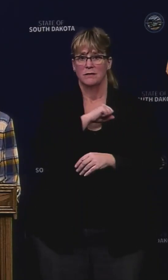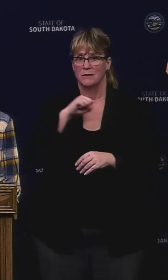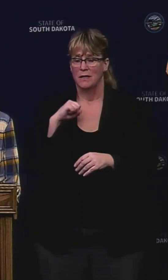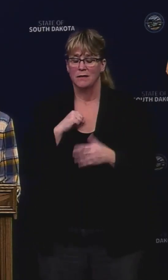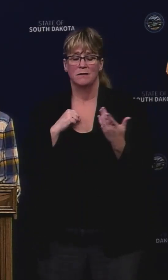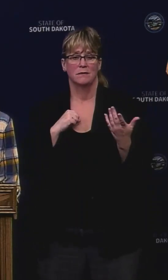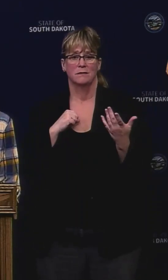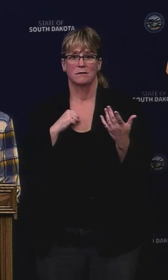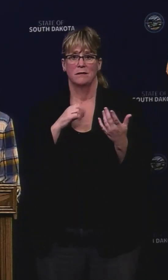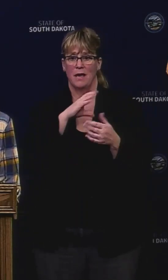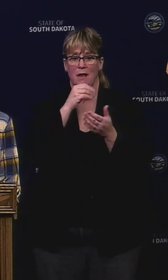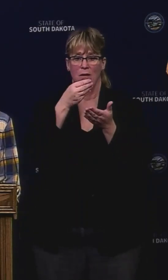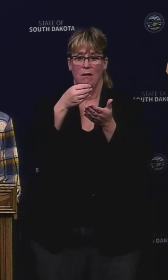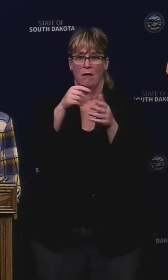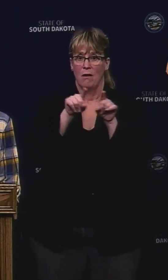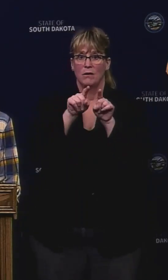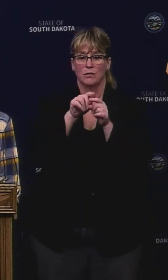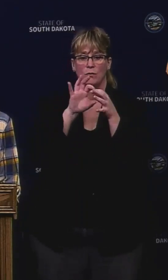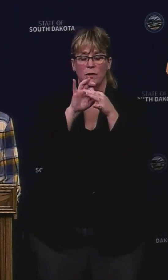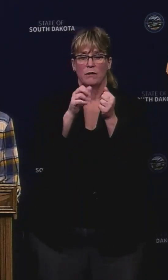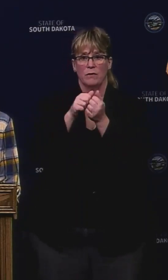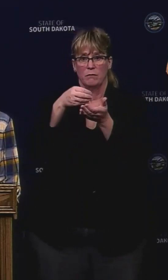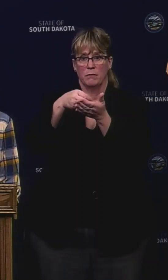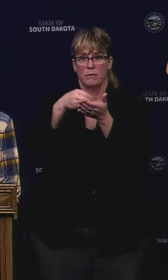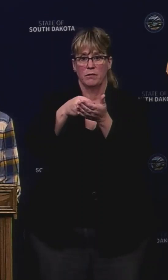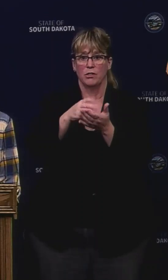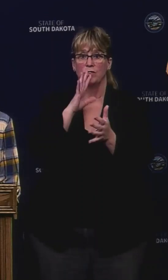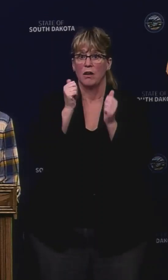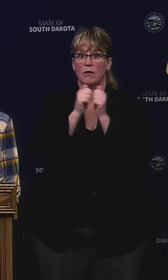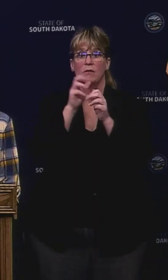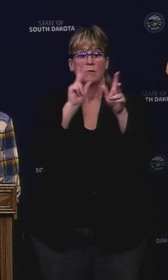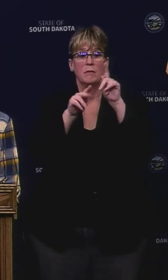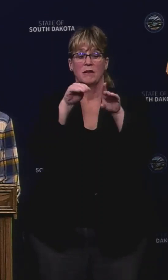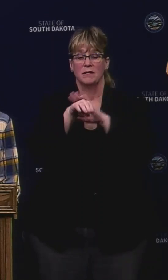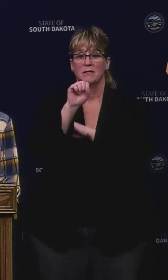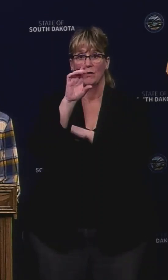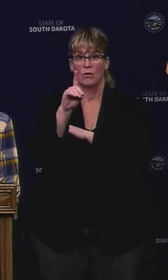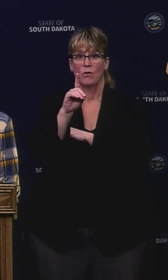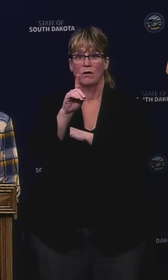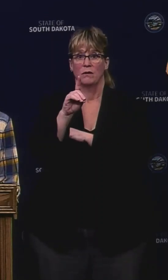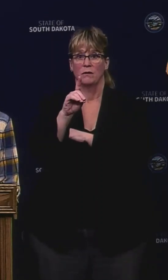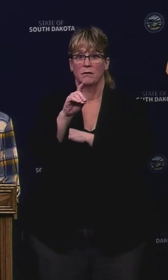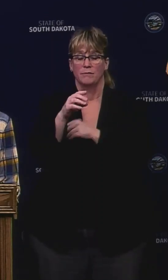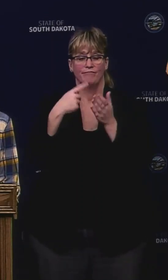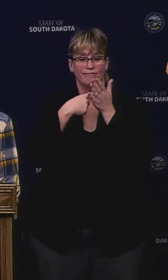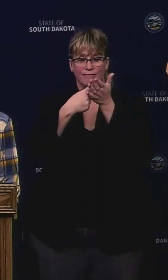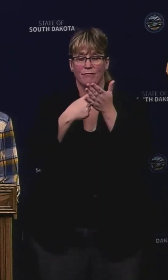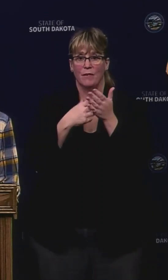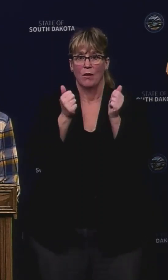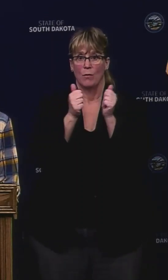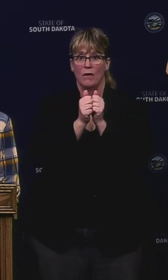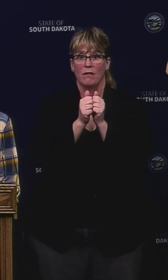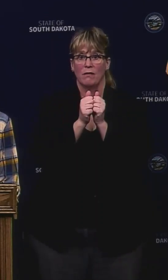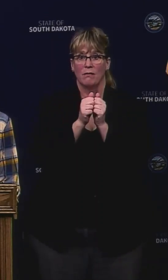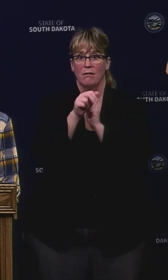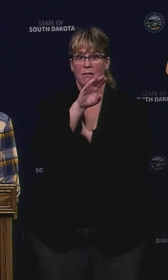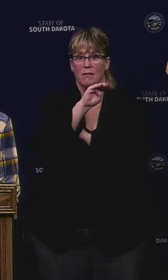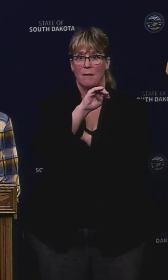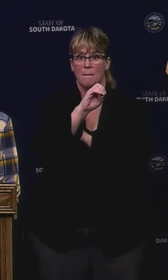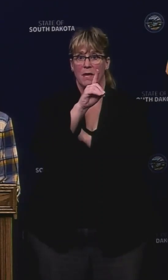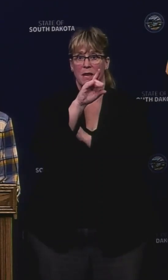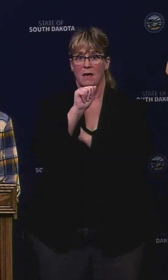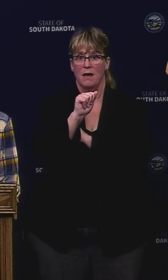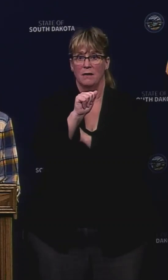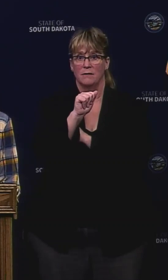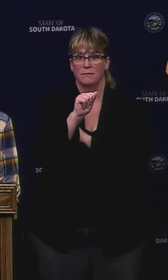also in Treasury, but also talking to the people of South Dakota and then talking about it openly in the media to get that message across.